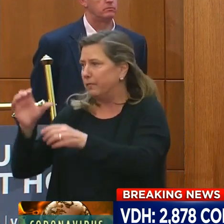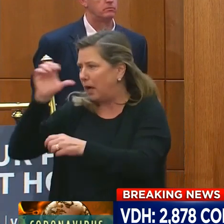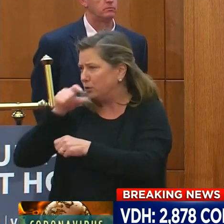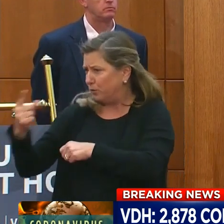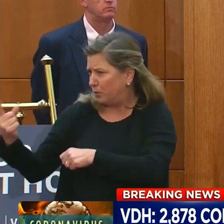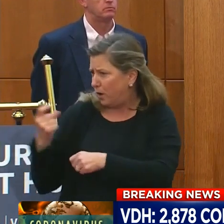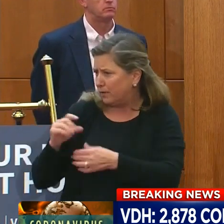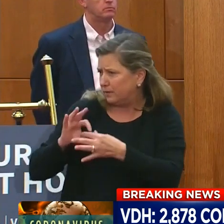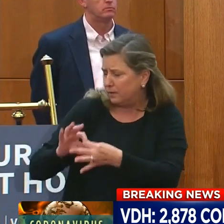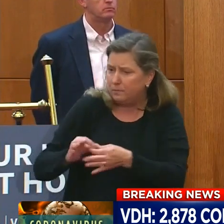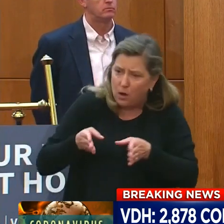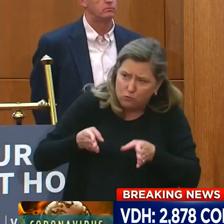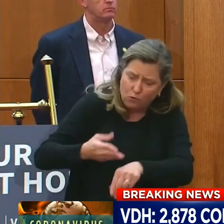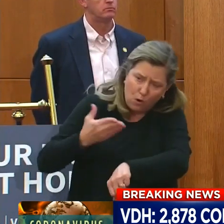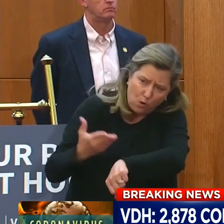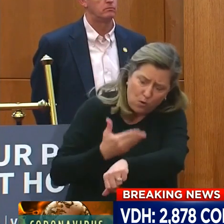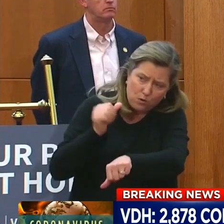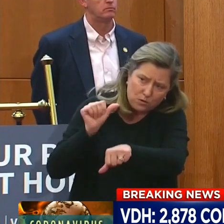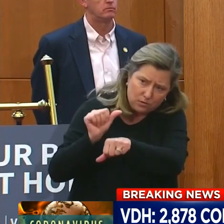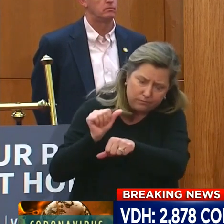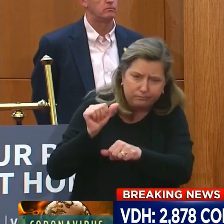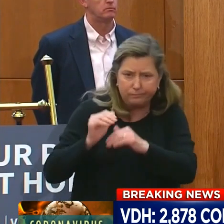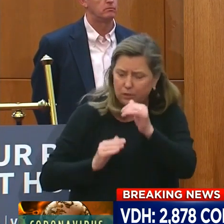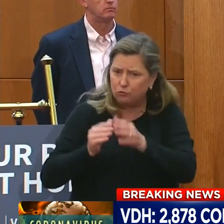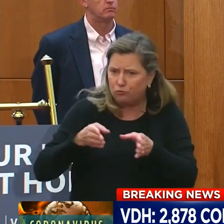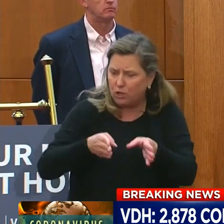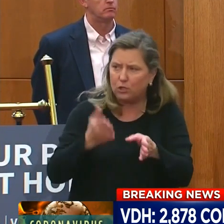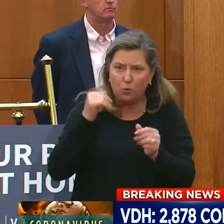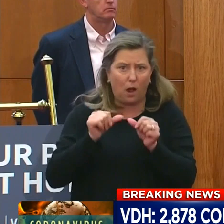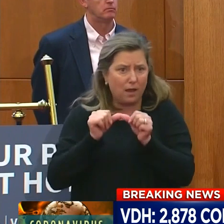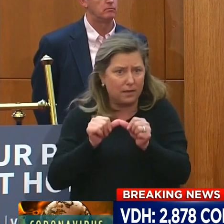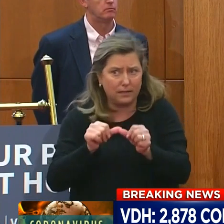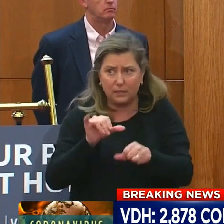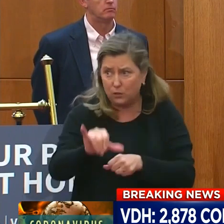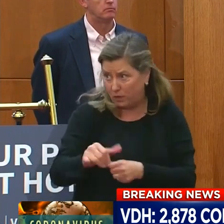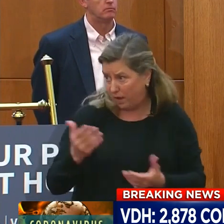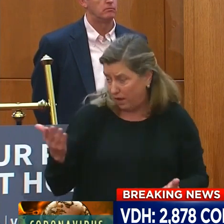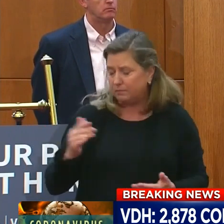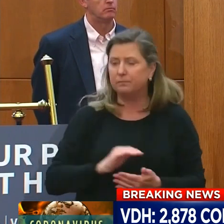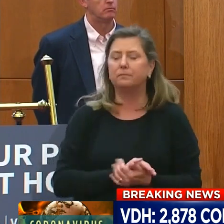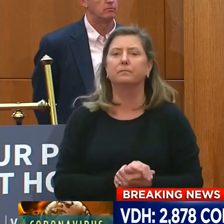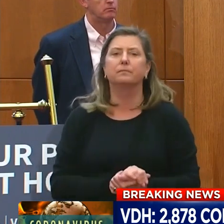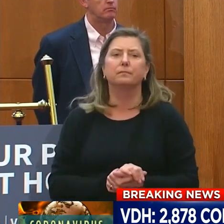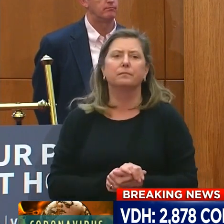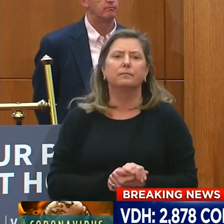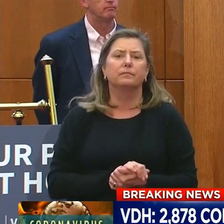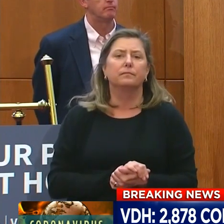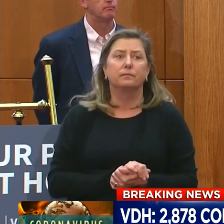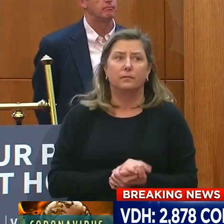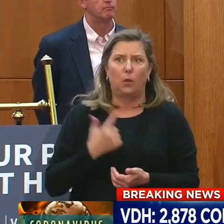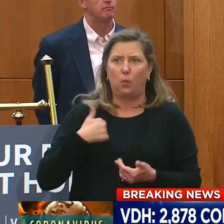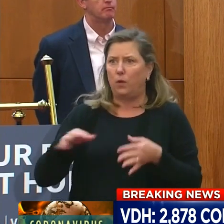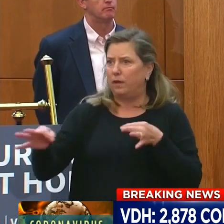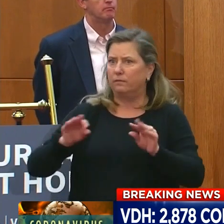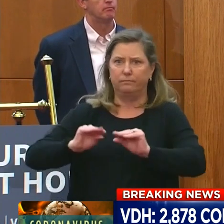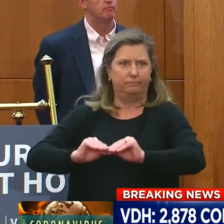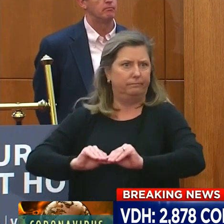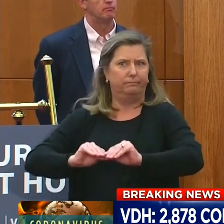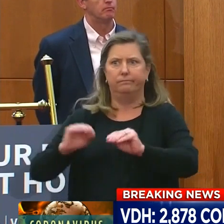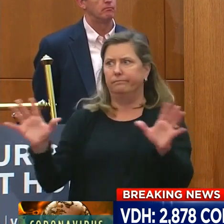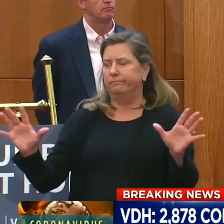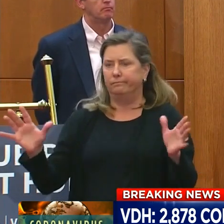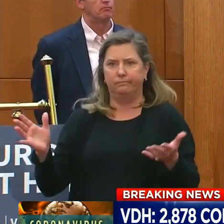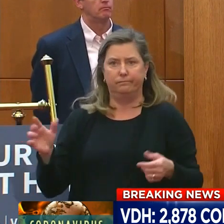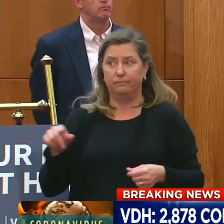about road construction, why are they allowed to continue? And what we have done is made it perfectly clear that